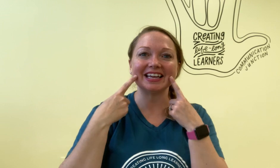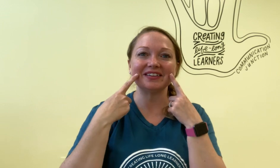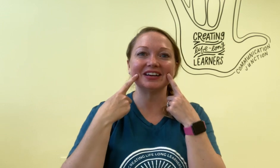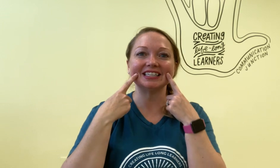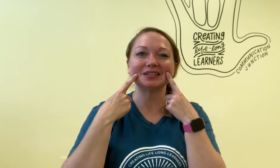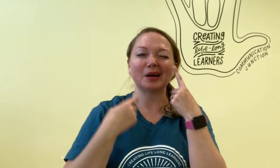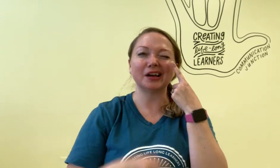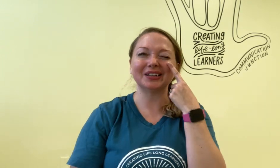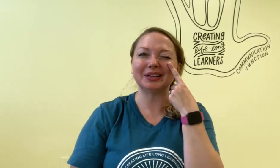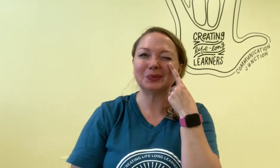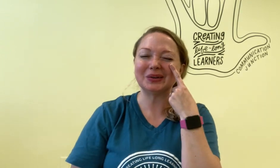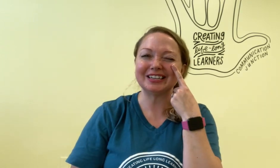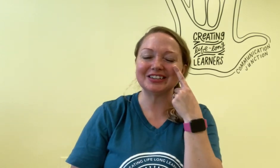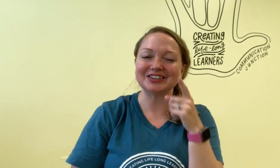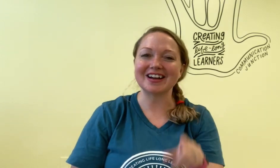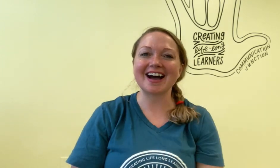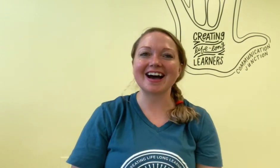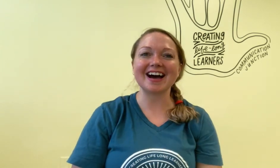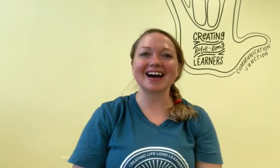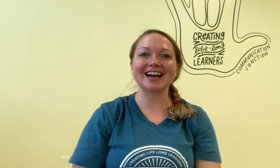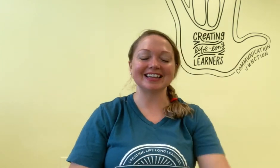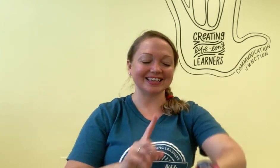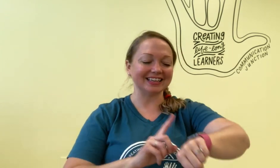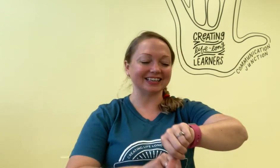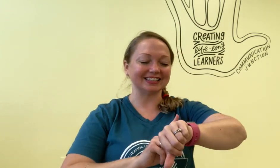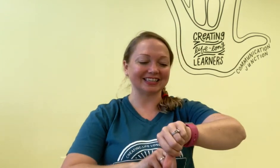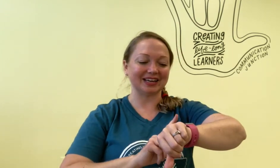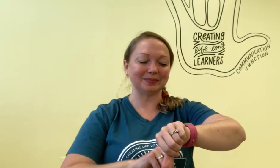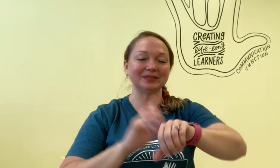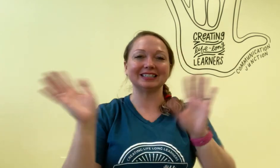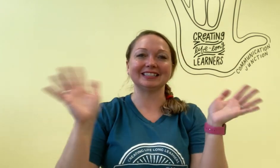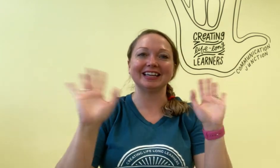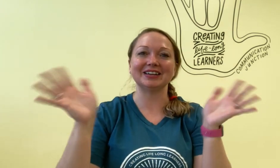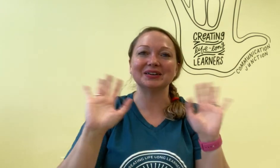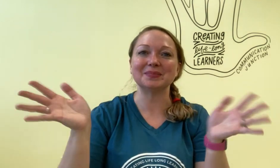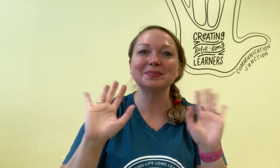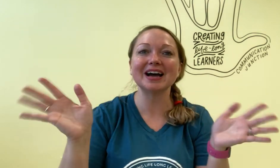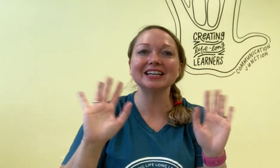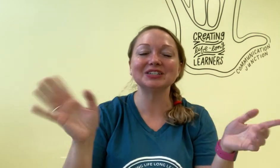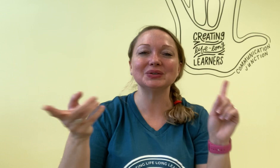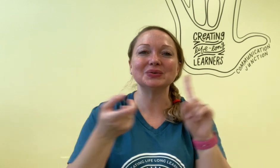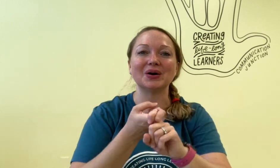a smile and wink your eye. It is time to say goodbye to